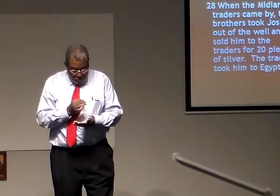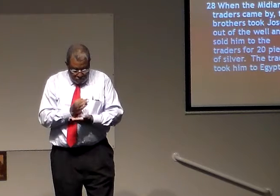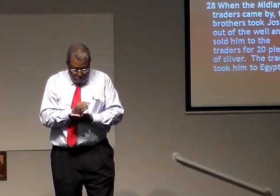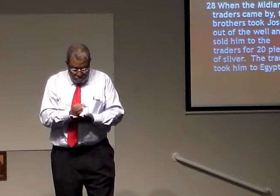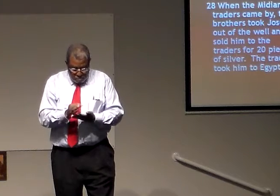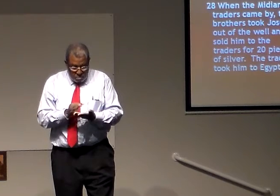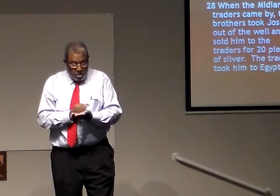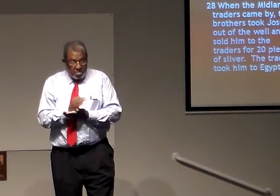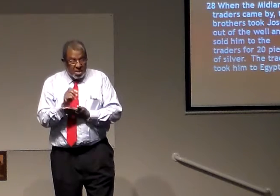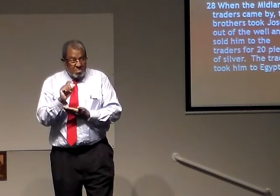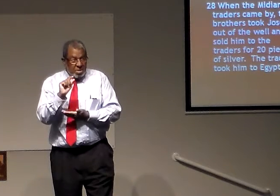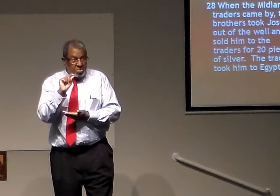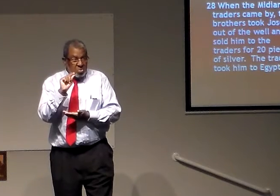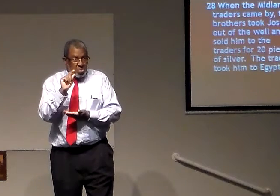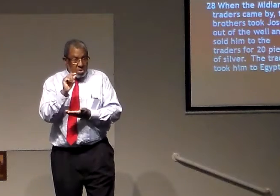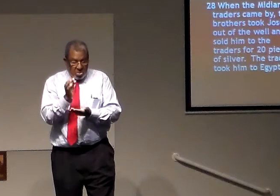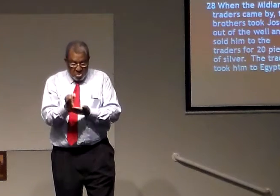of silver.